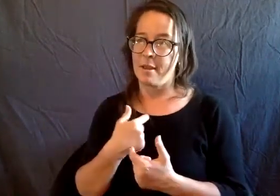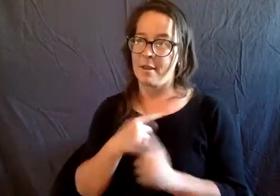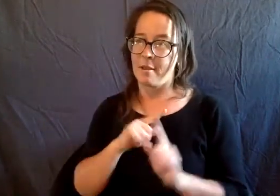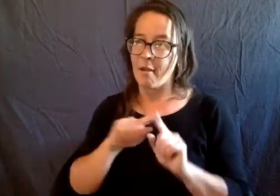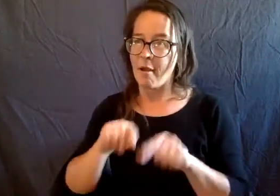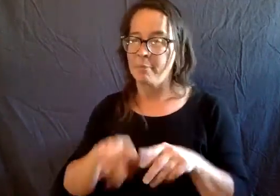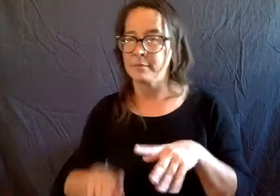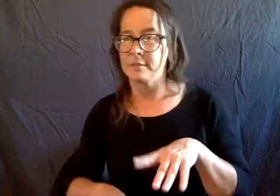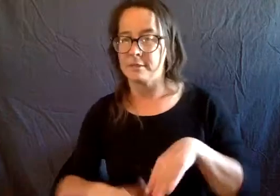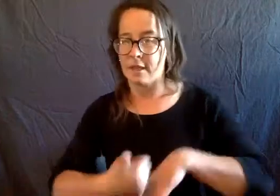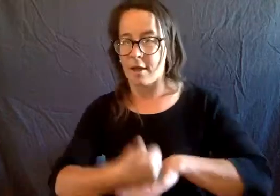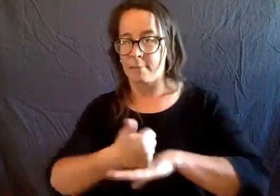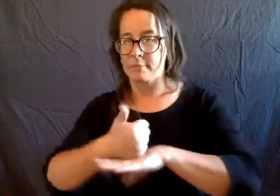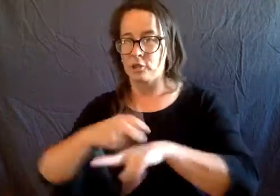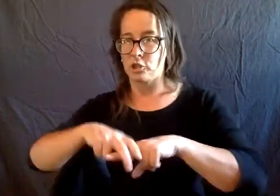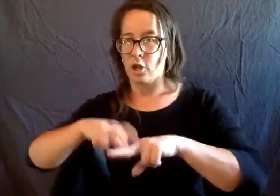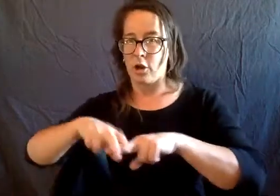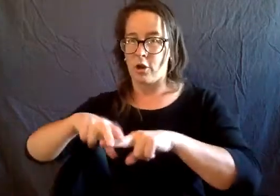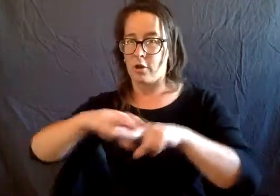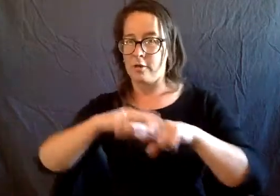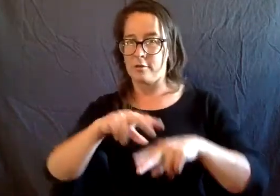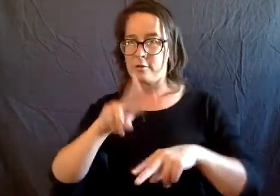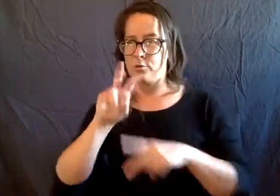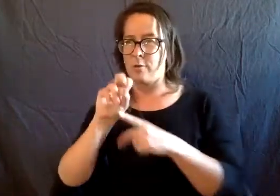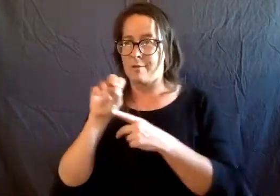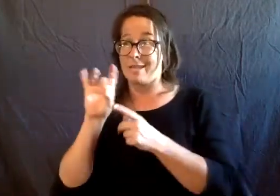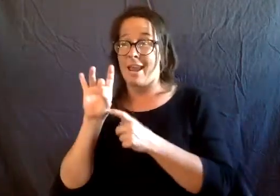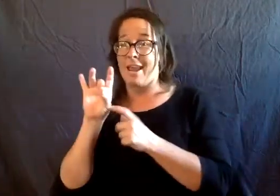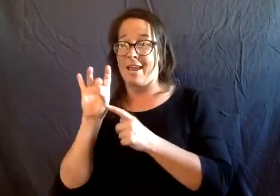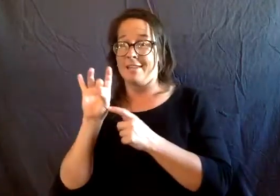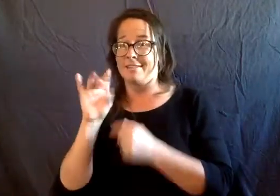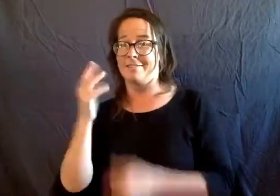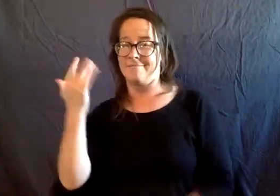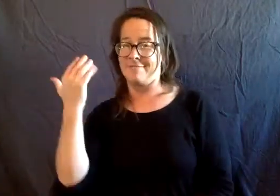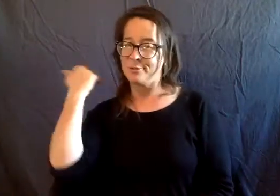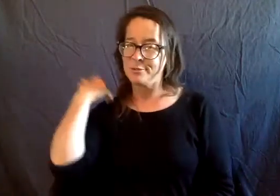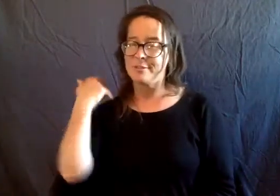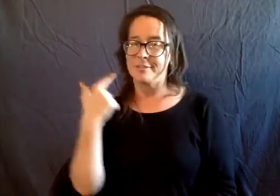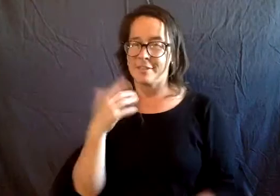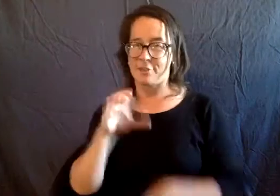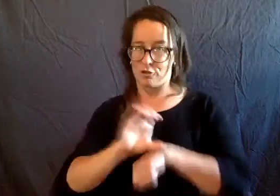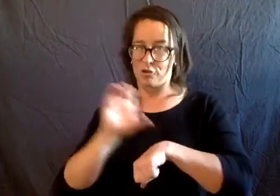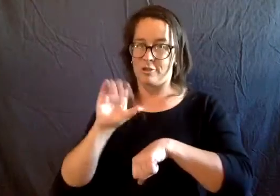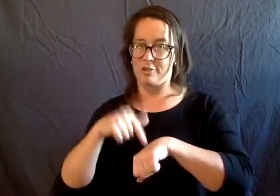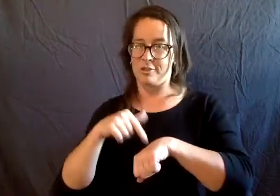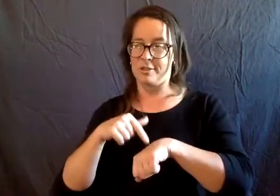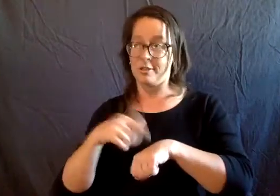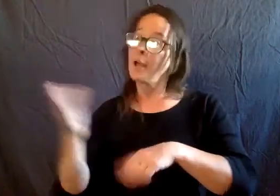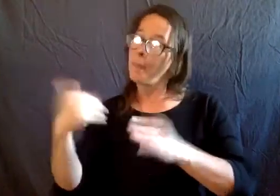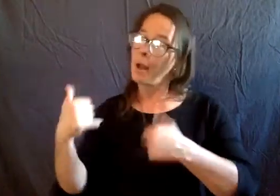2008. And I can remember receiving the phone call from him, and he's just like, "Hey, we're going to do this really cool thing. And here's the church. Not sure what you're doing. Come help